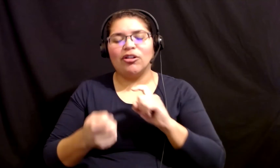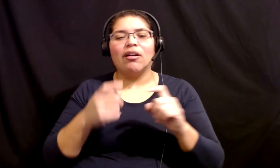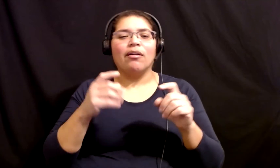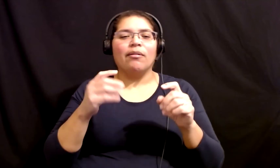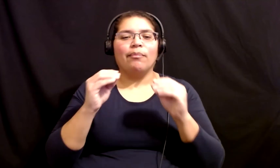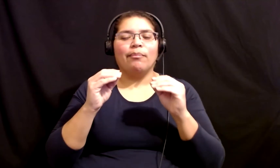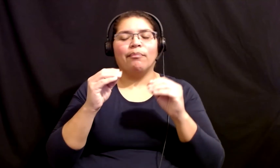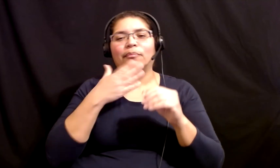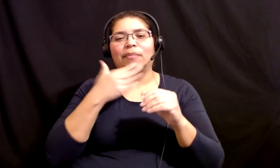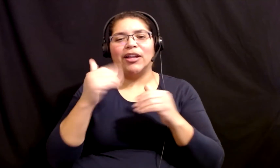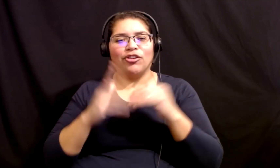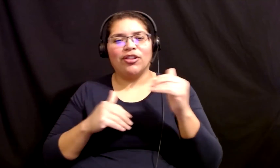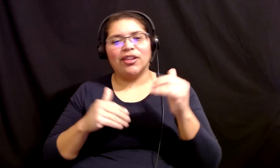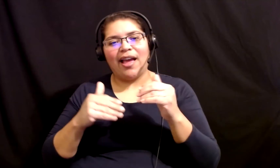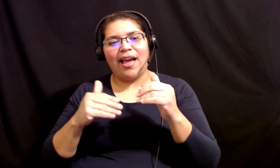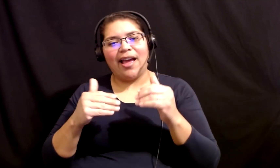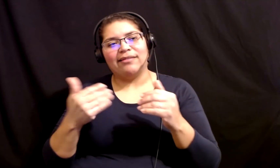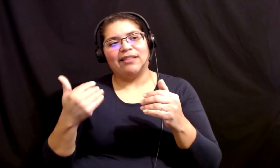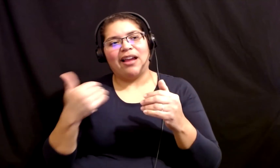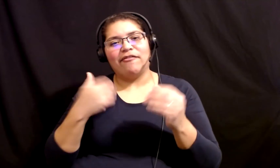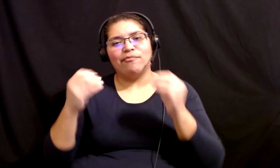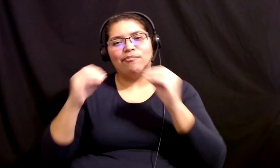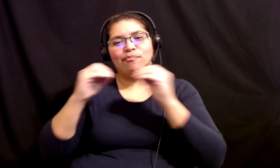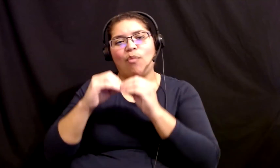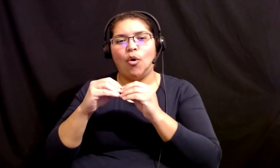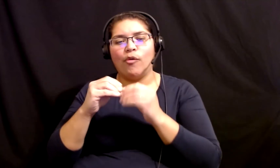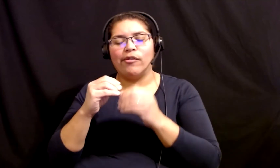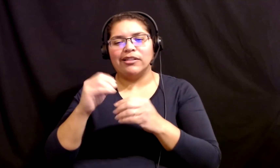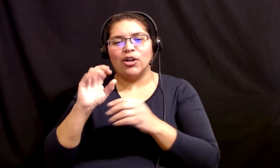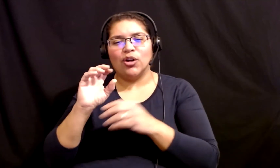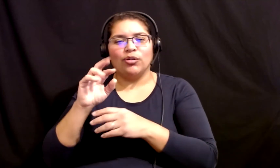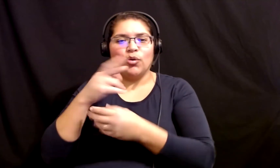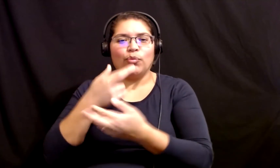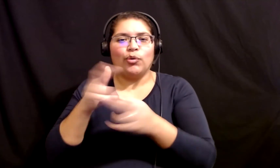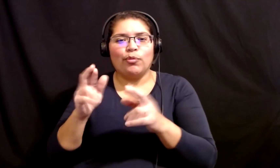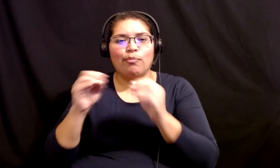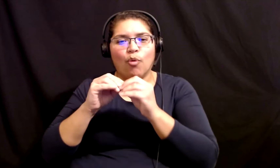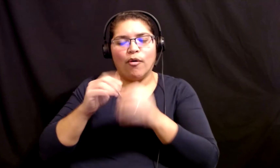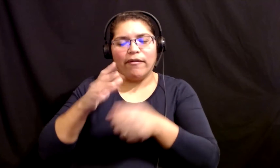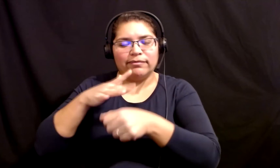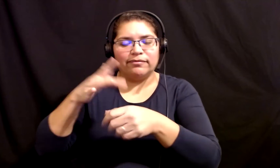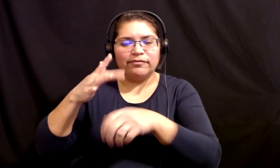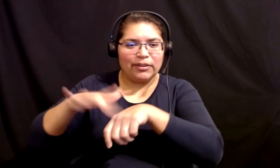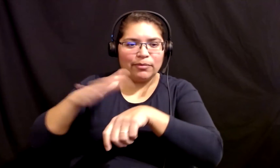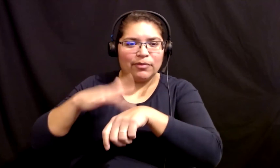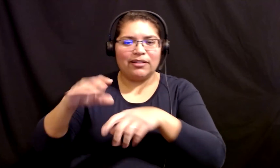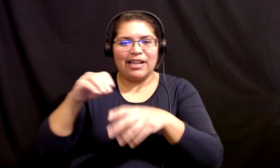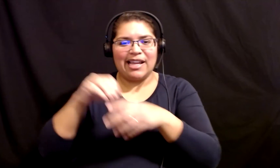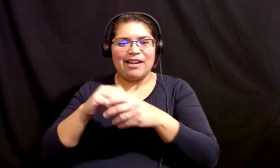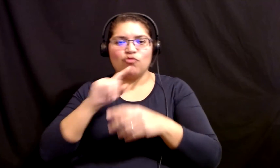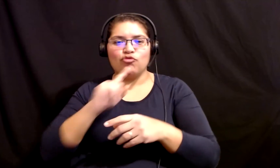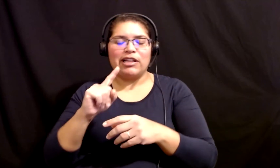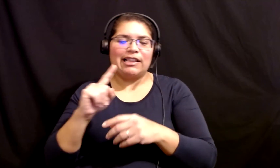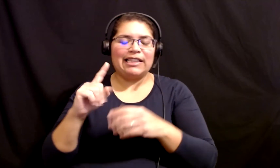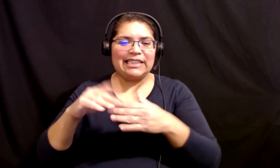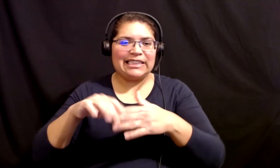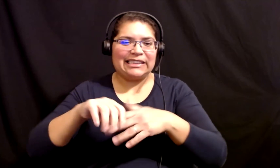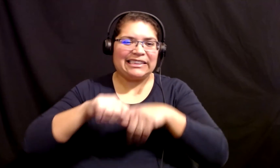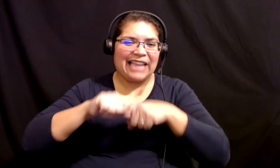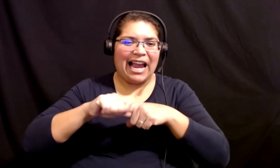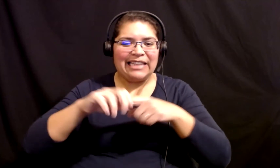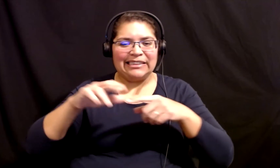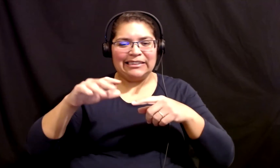room in a strained budget. And I don't mean to minimize how important that is, but it allows